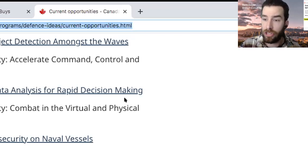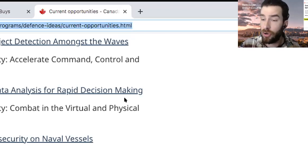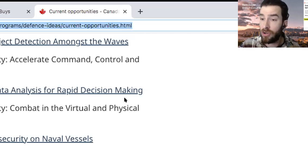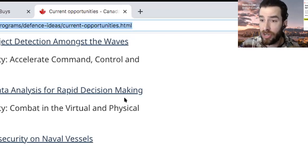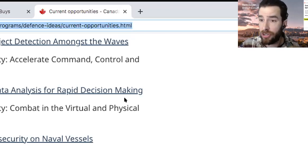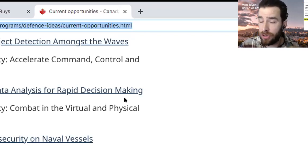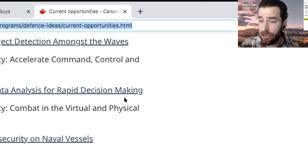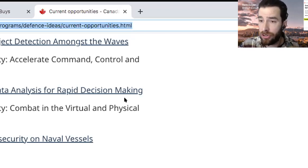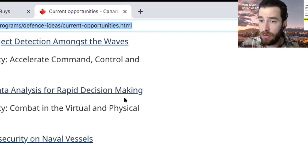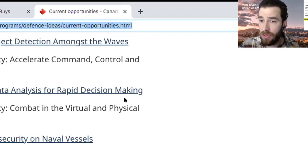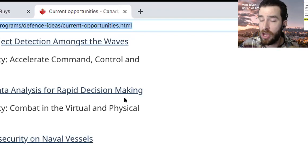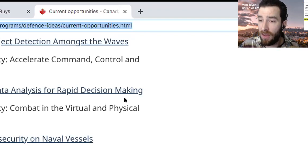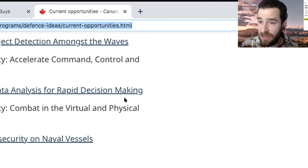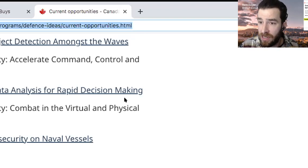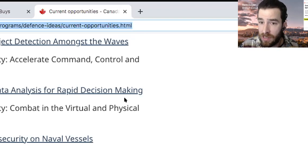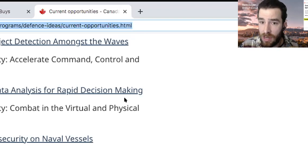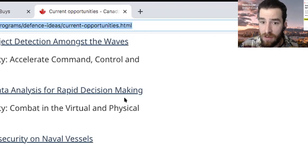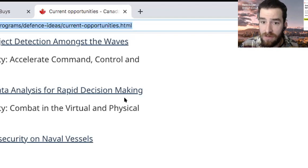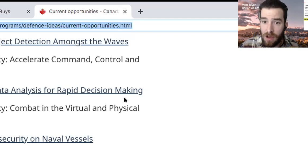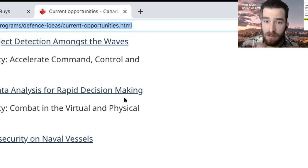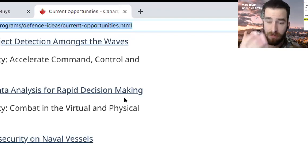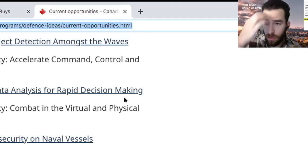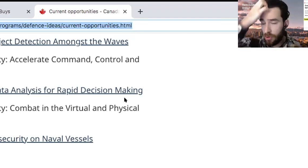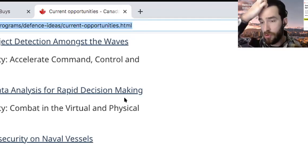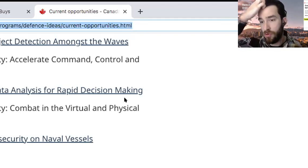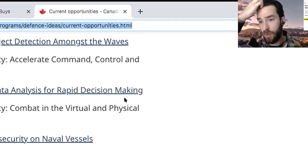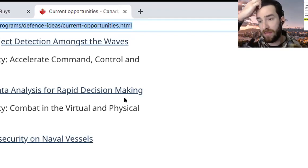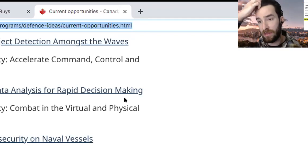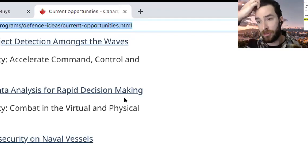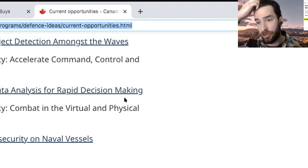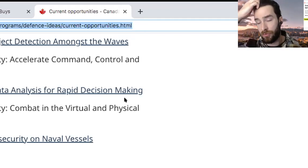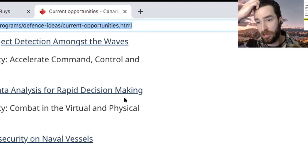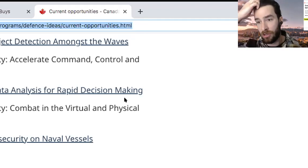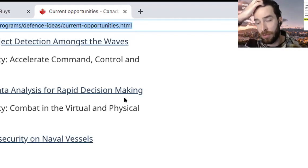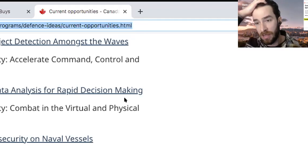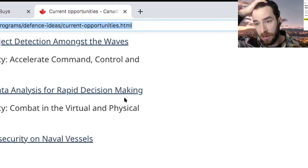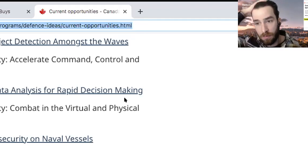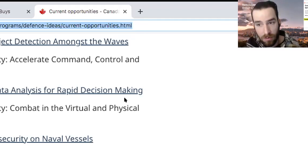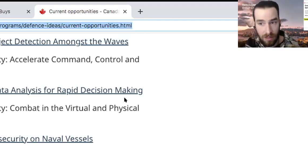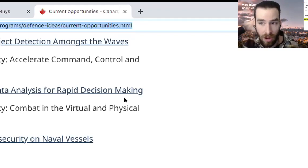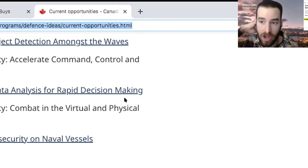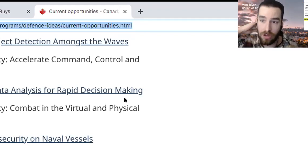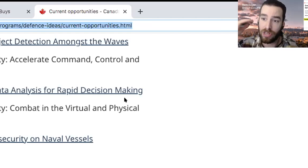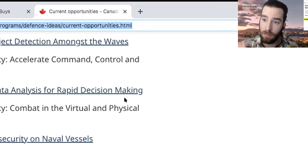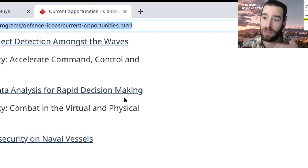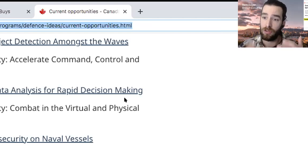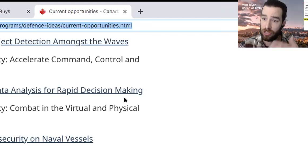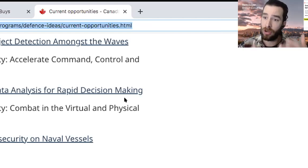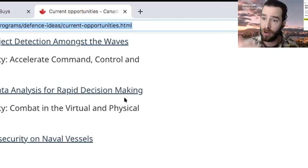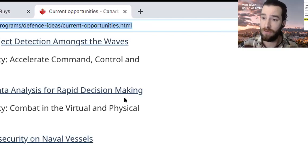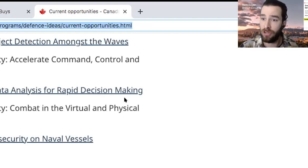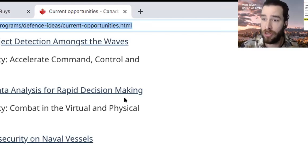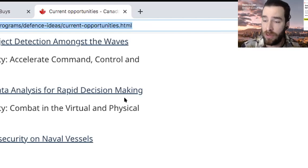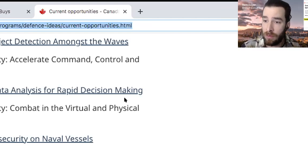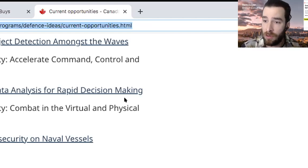Or just trying to research the offices of who within search and rescue would be the buyers, and potentially